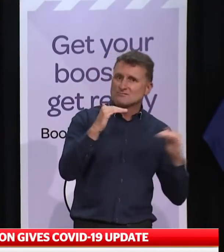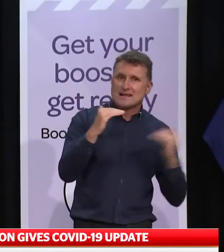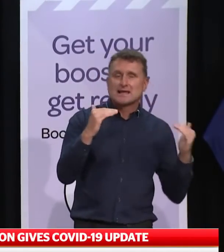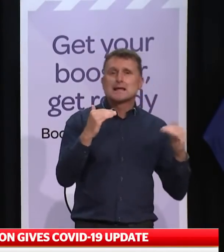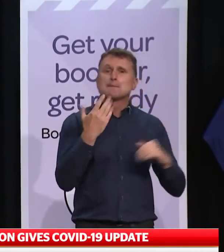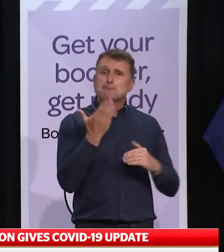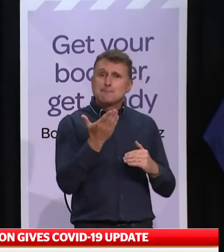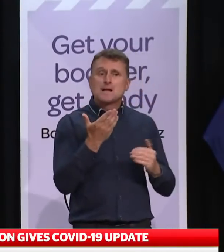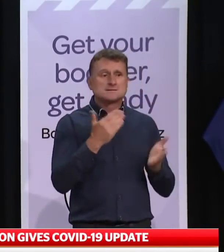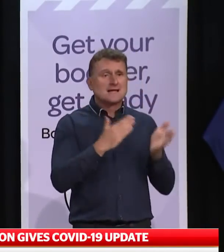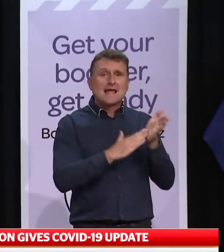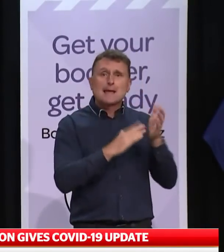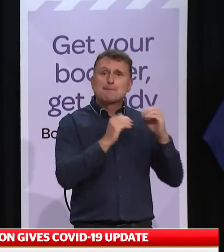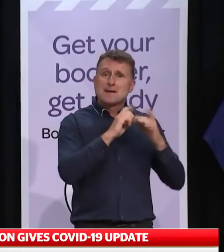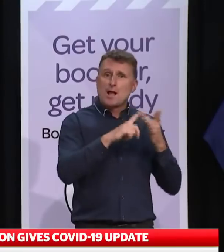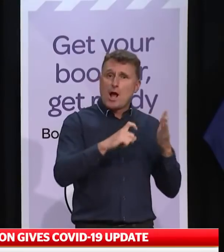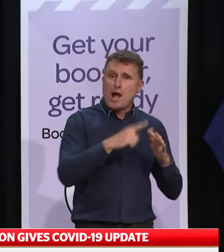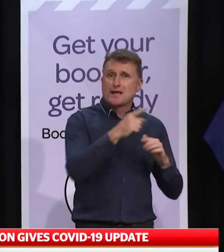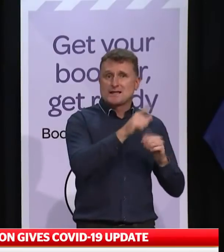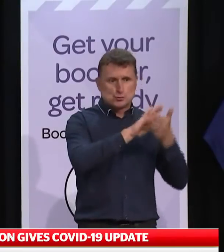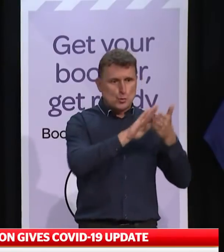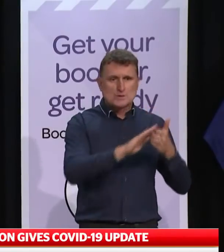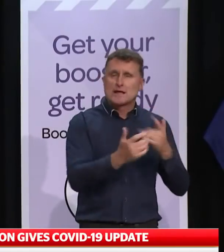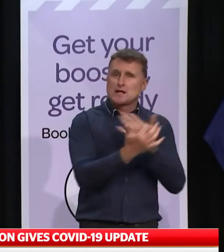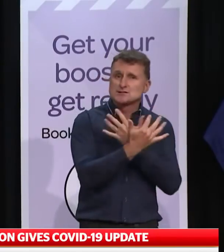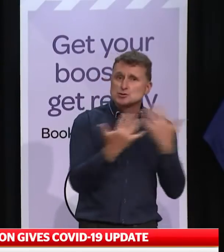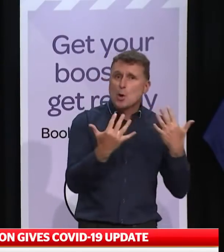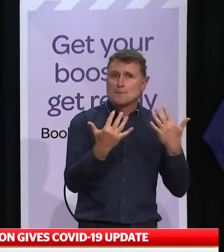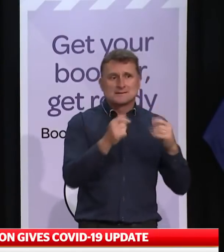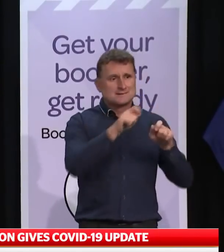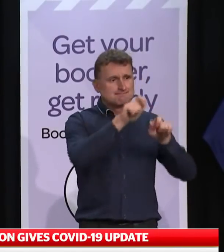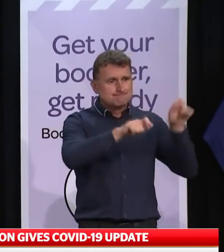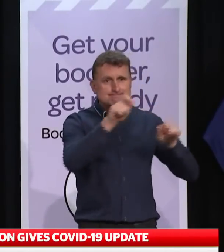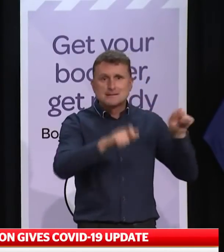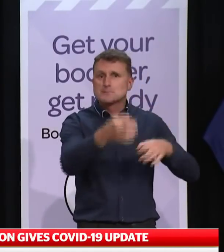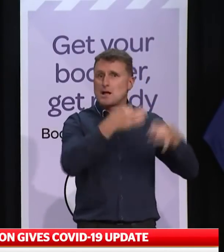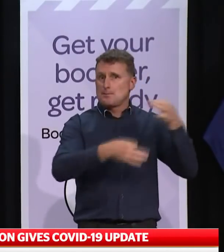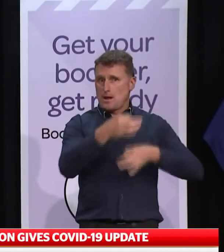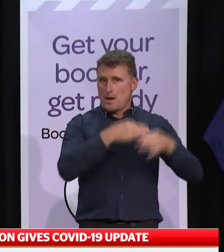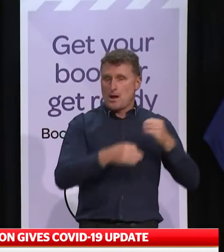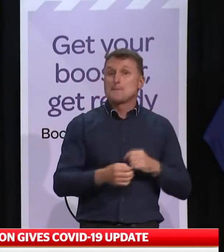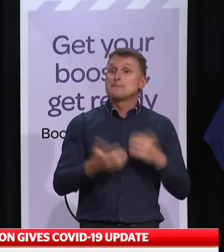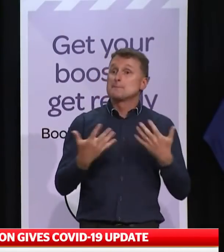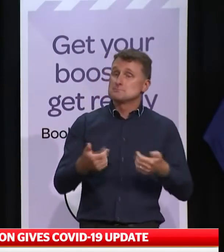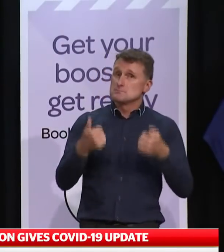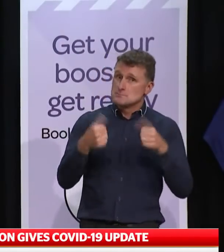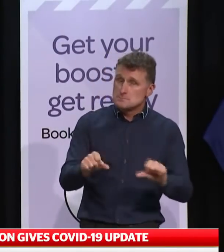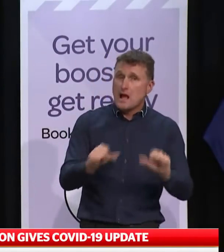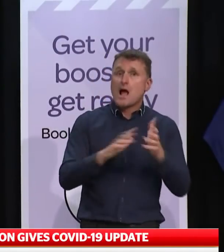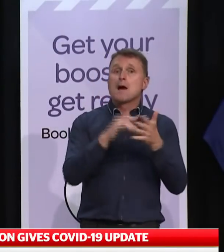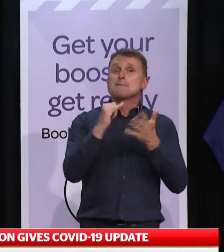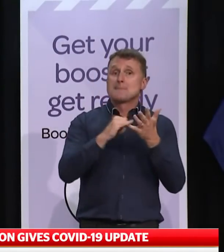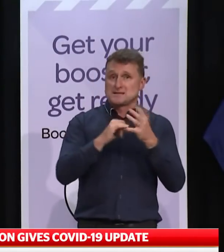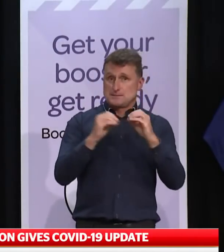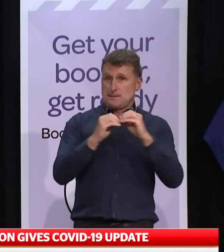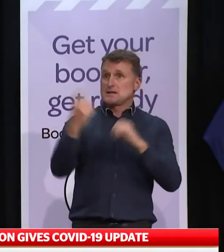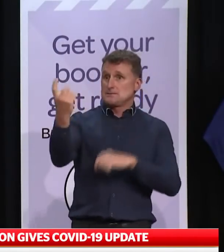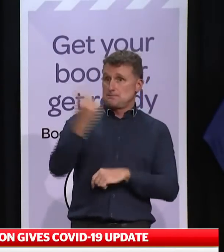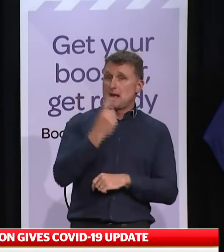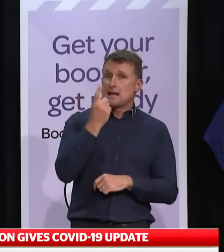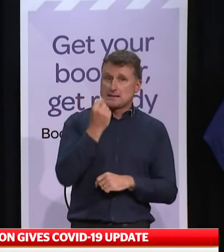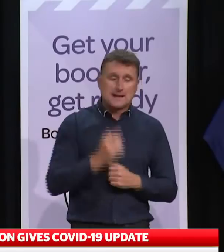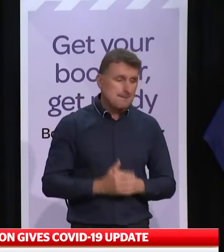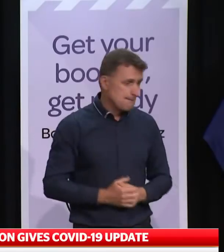dealing with so many different applications. In the case of Ms Ballas, there is now a place for her in MIQ. We'll